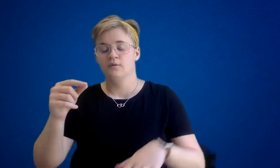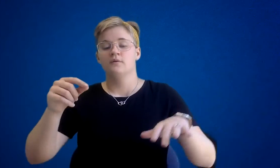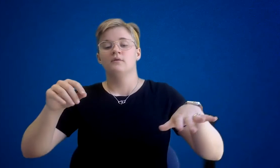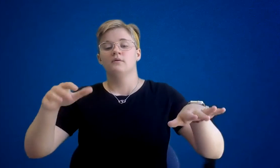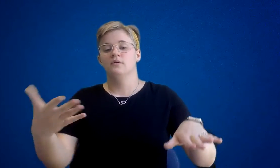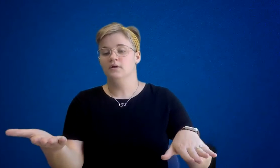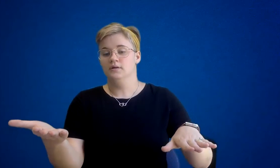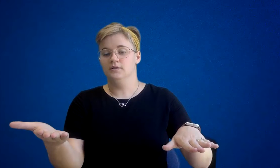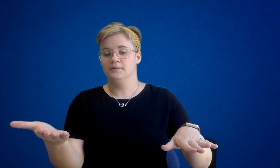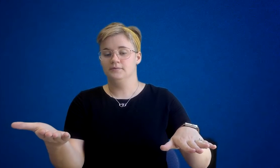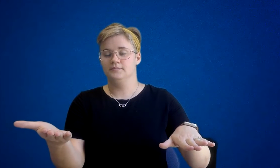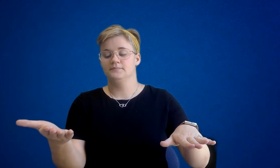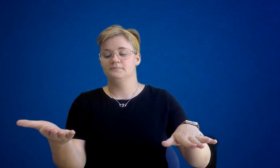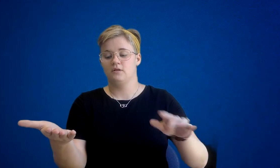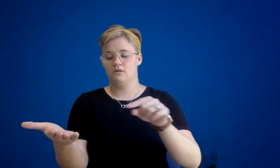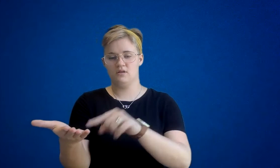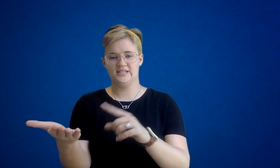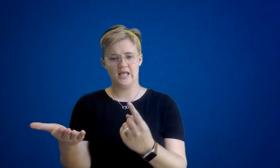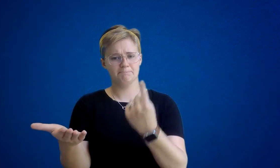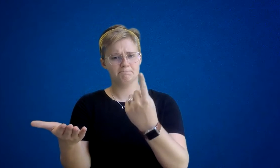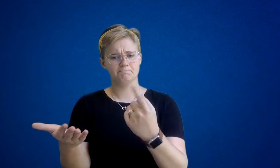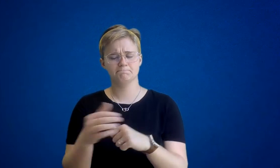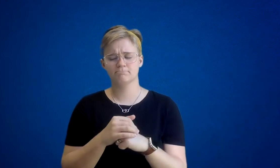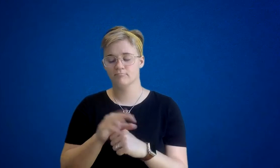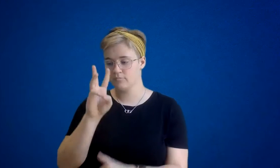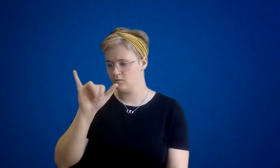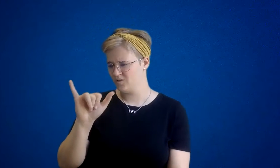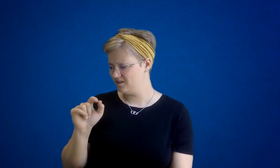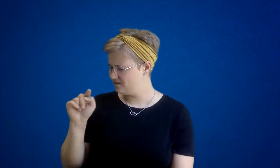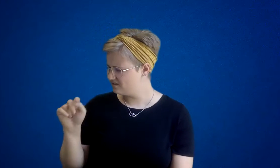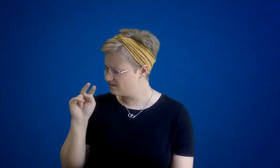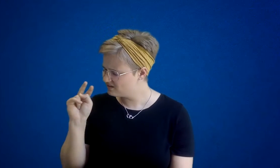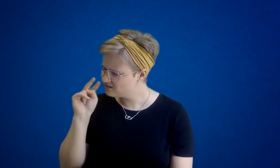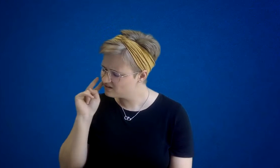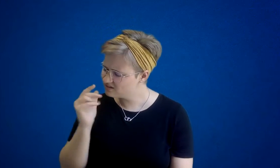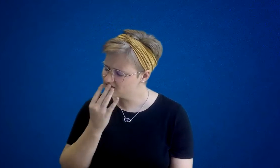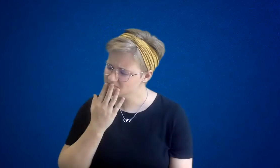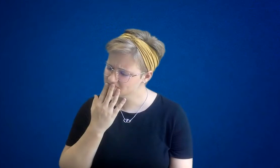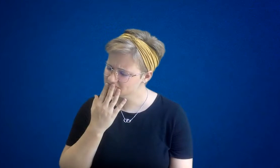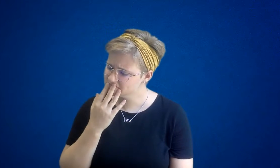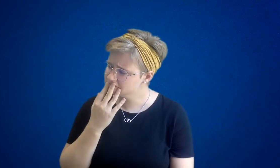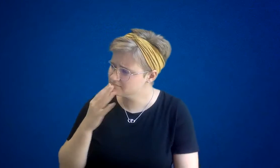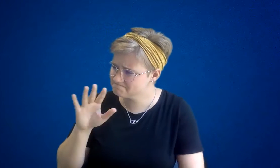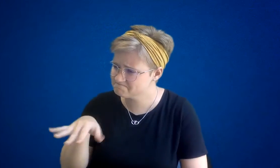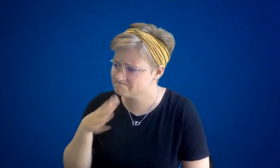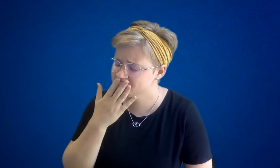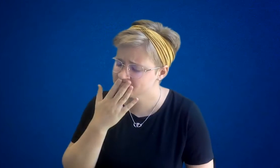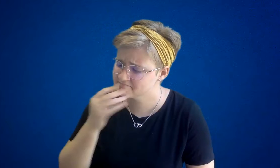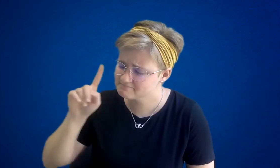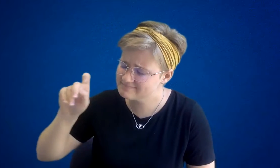upward. Little Willie looked at this hand for a long time and then asked, in a whisper,